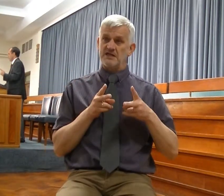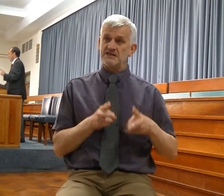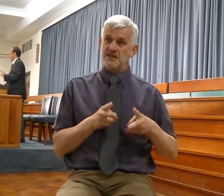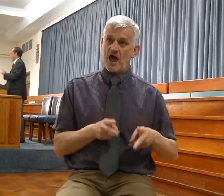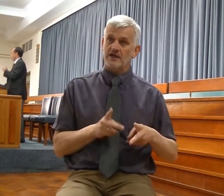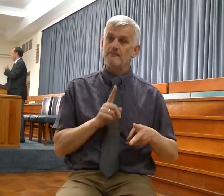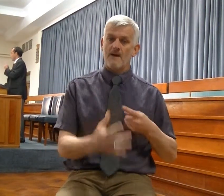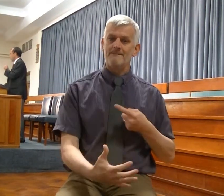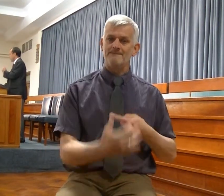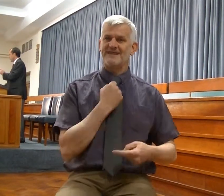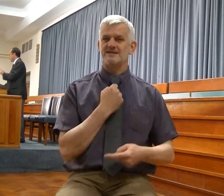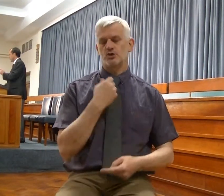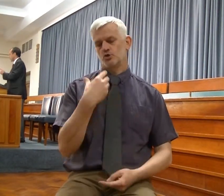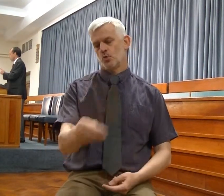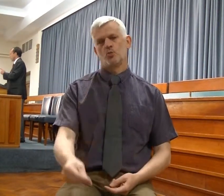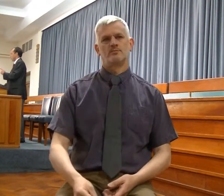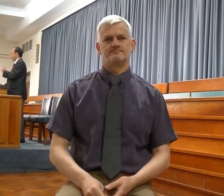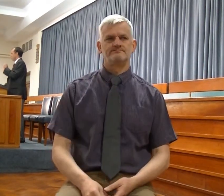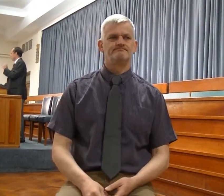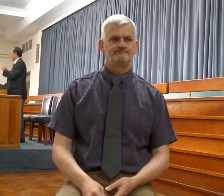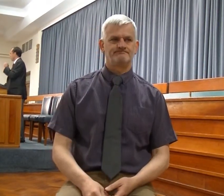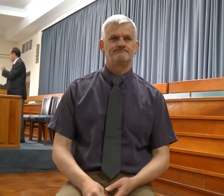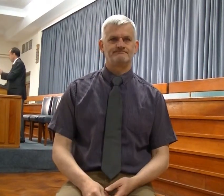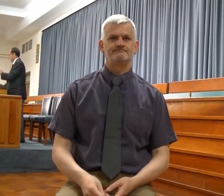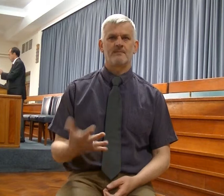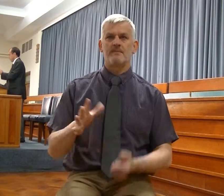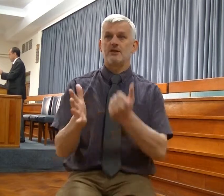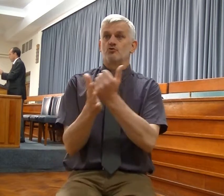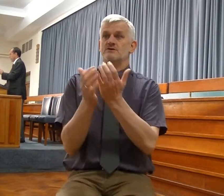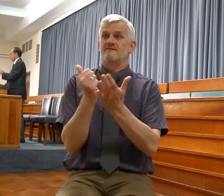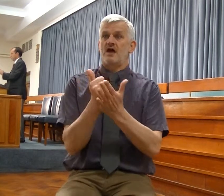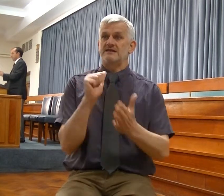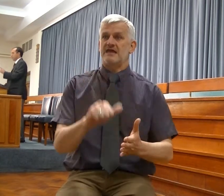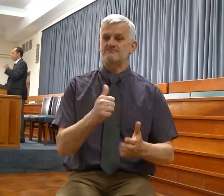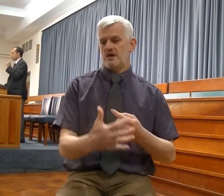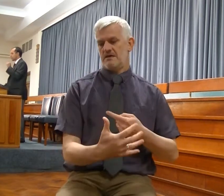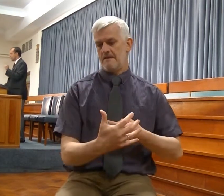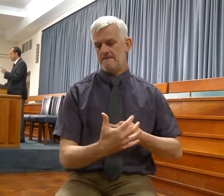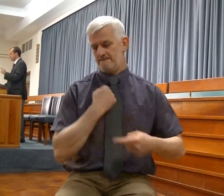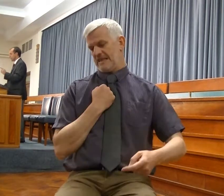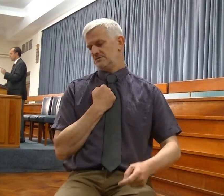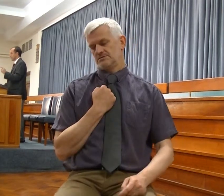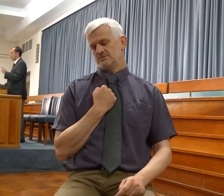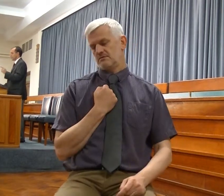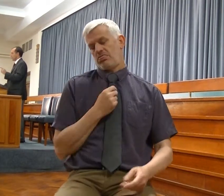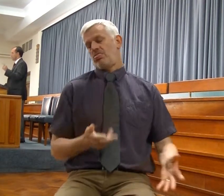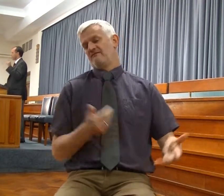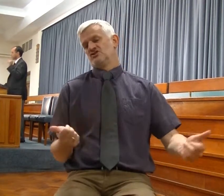defeated. He was crucified, but not conquered. He was